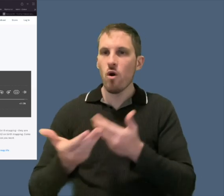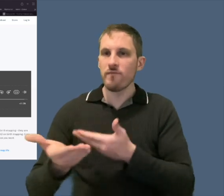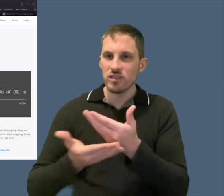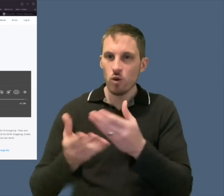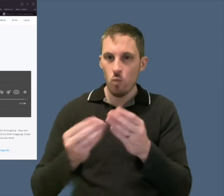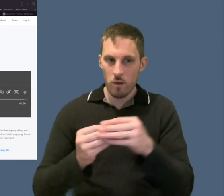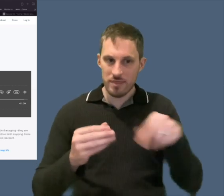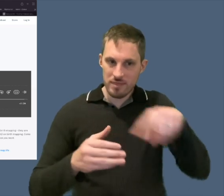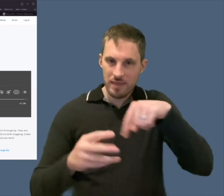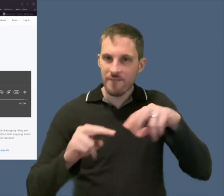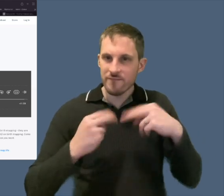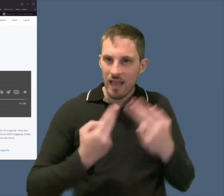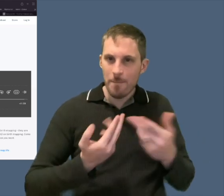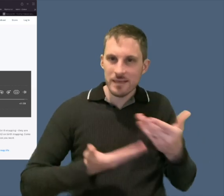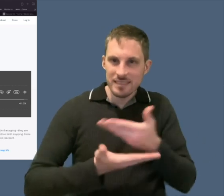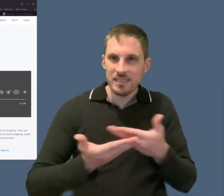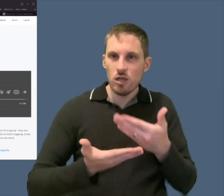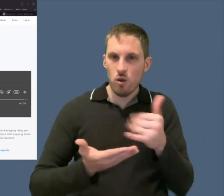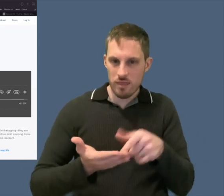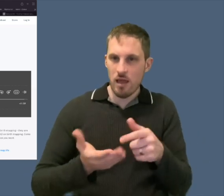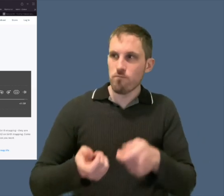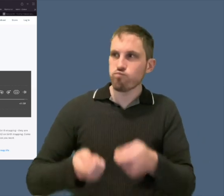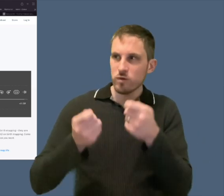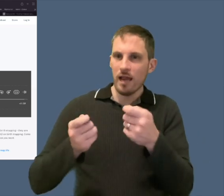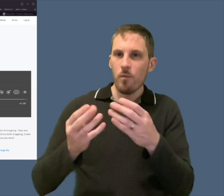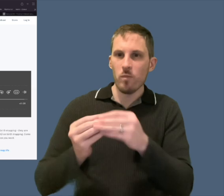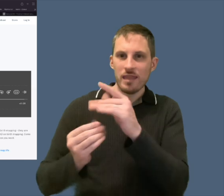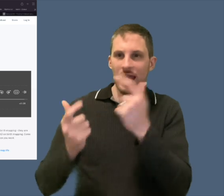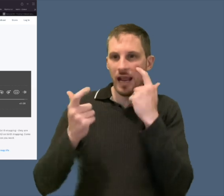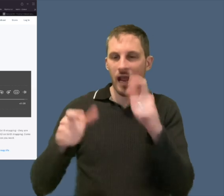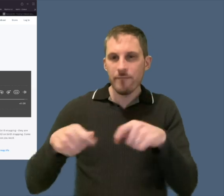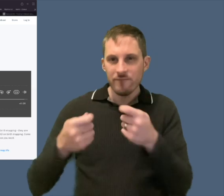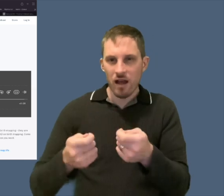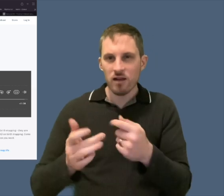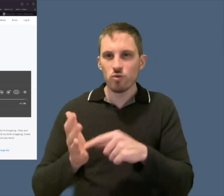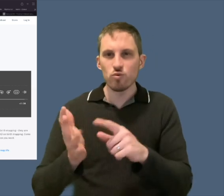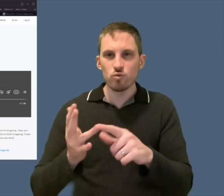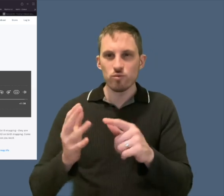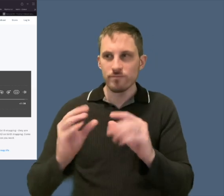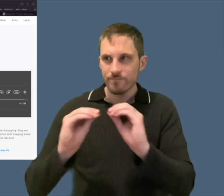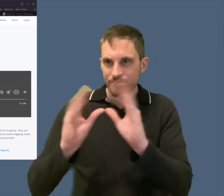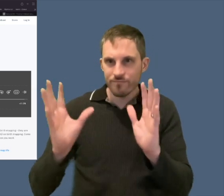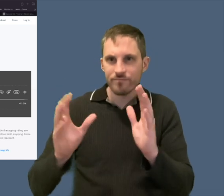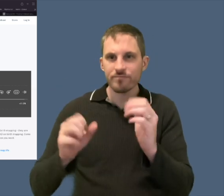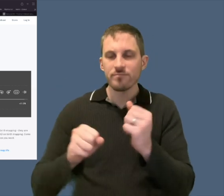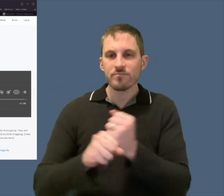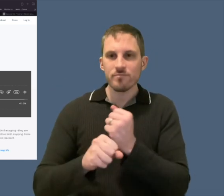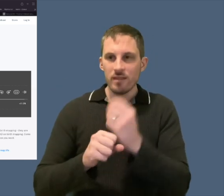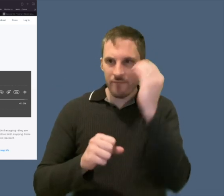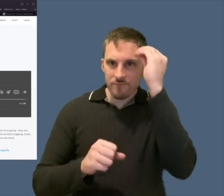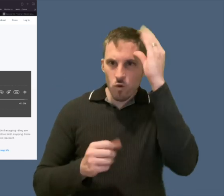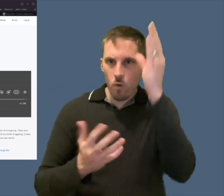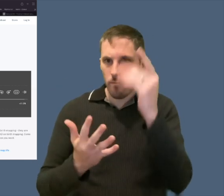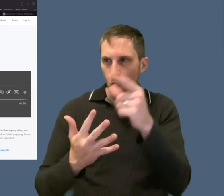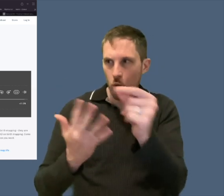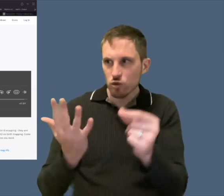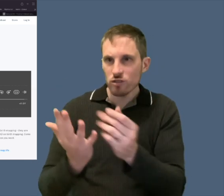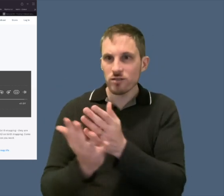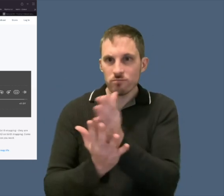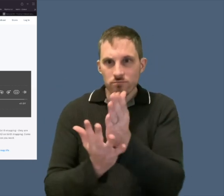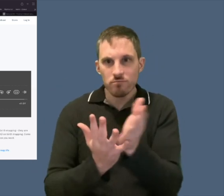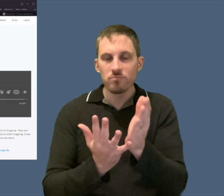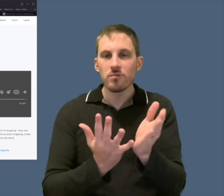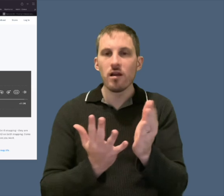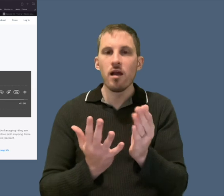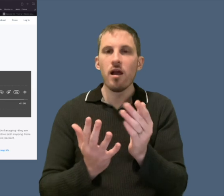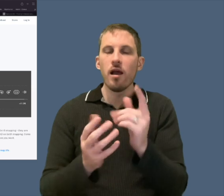their family unit or taking it to their care provider to then make the decisions that are going to be necessary on the